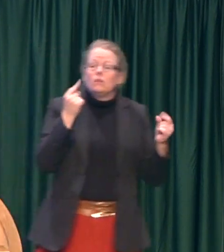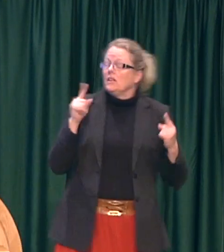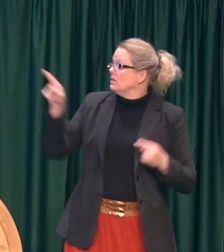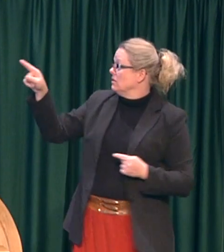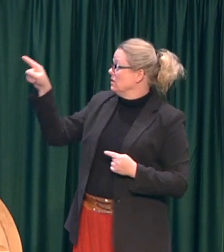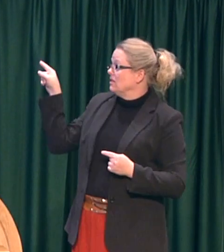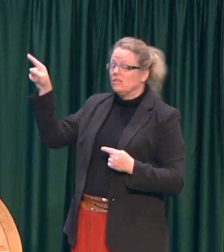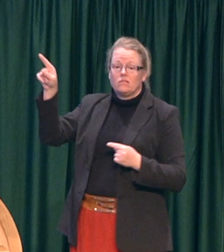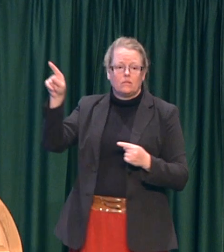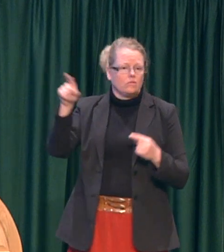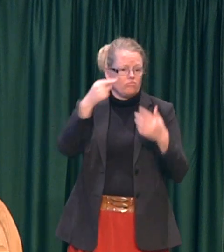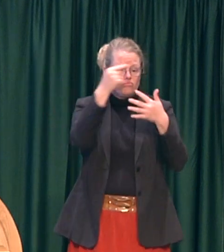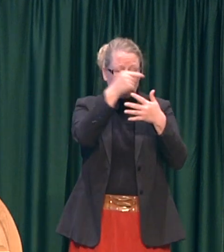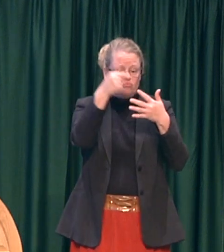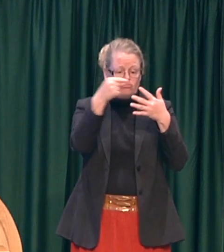and compare them to VRI.